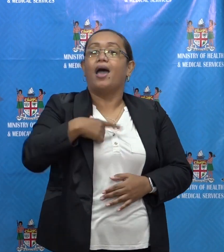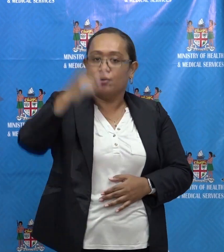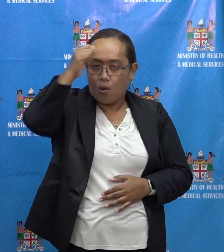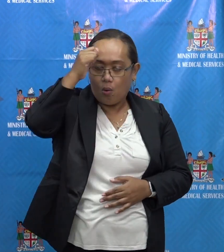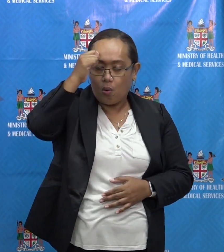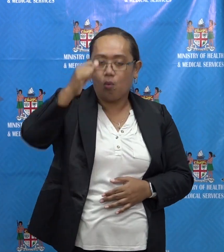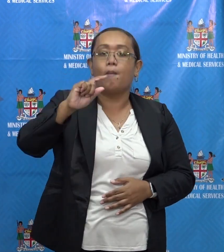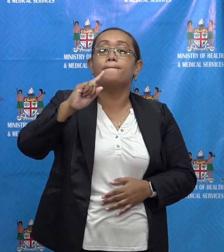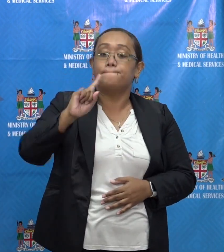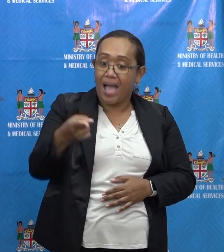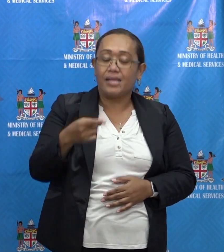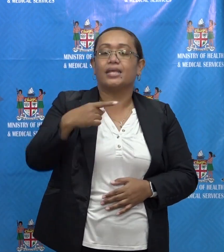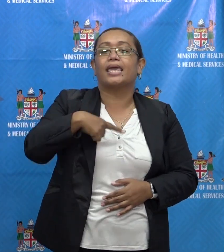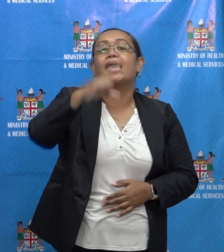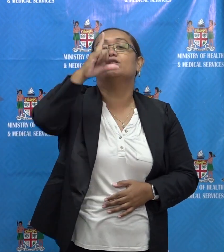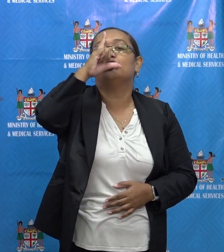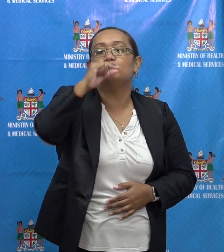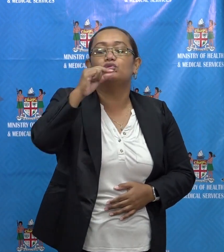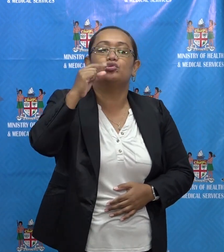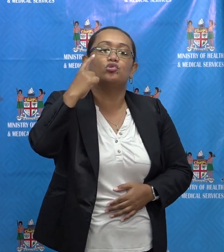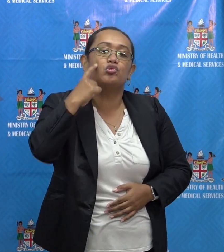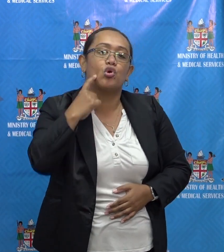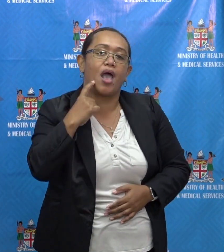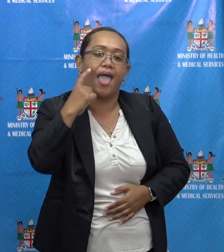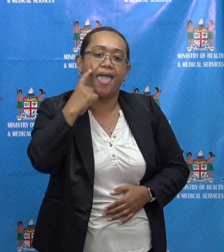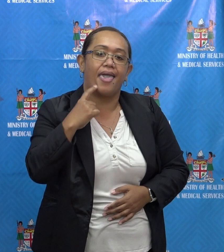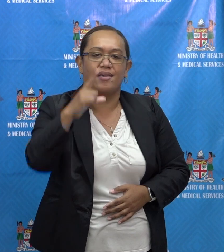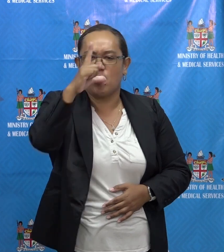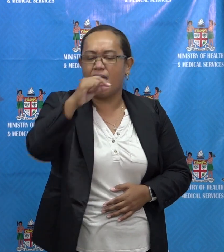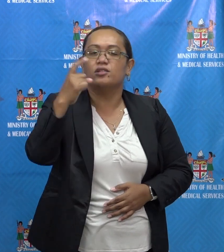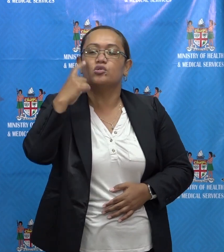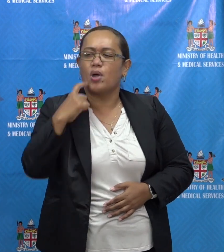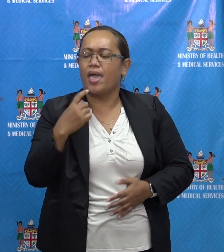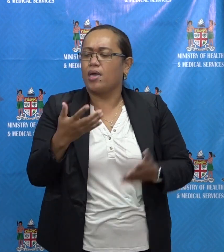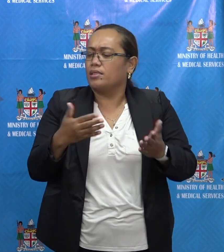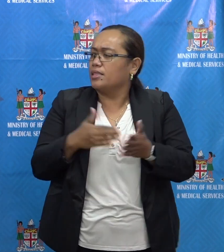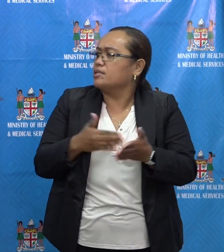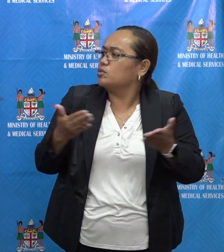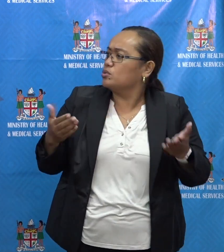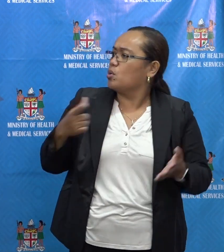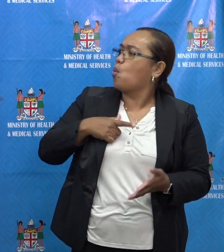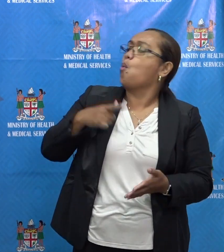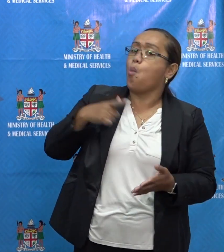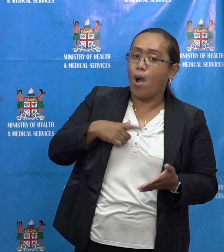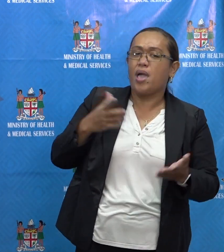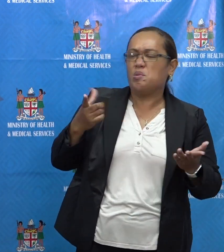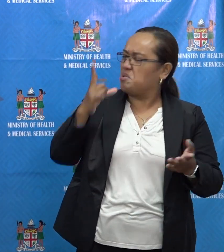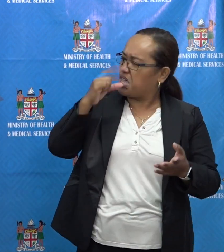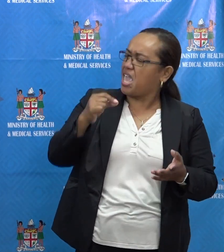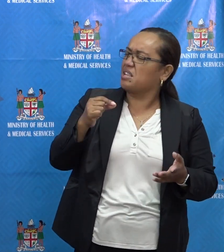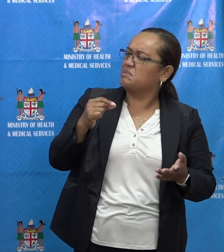I can't imagine the veracity of this statement, but I was told that we probably will be looking at around